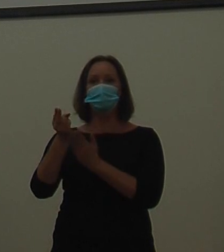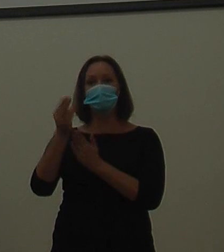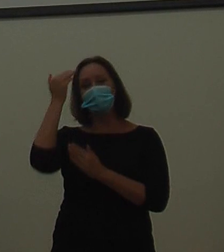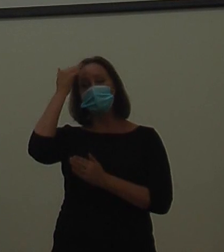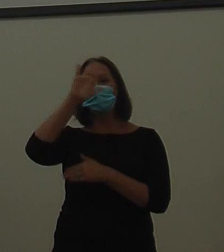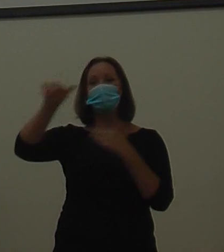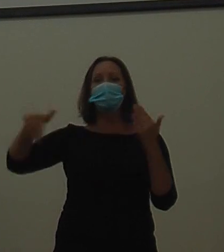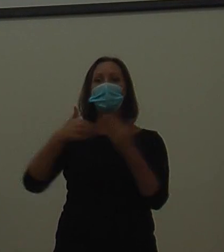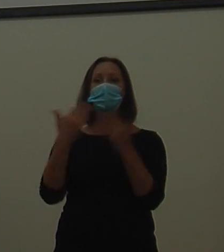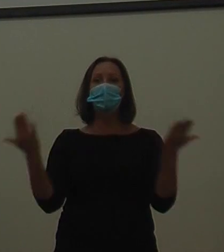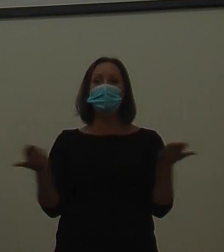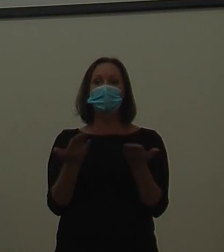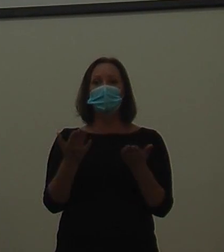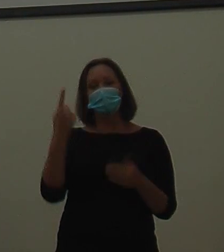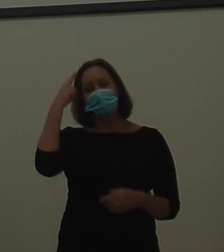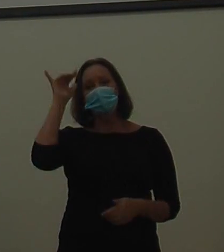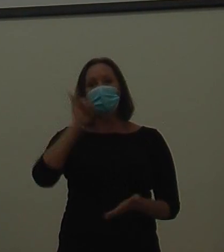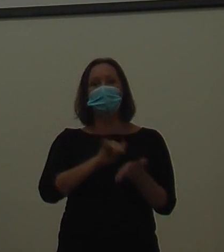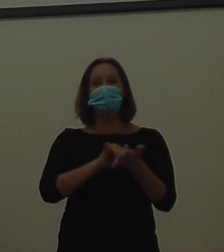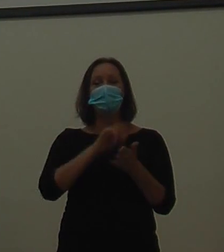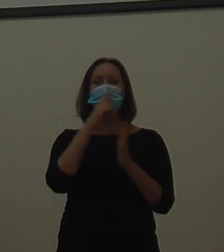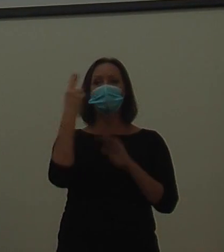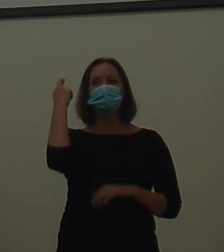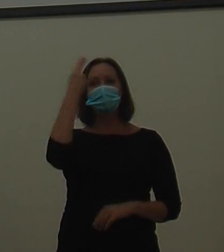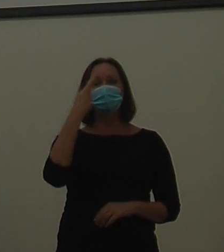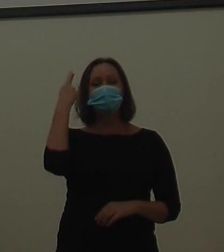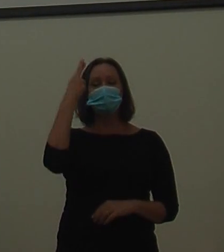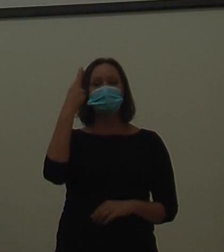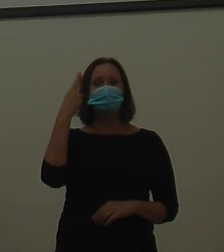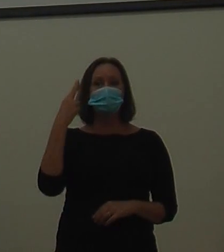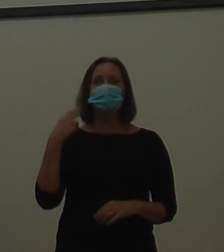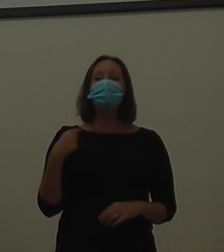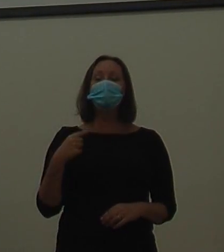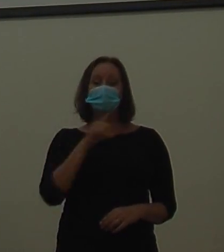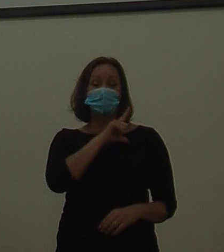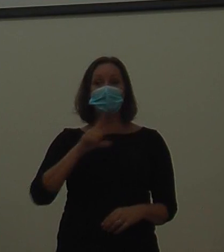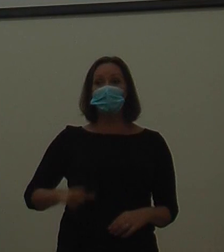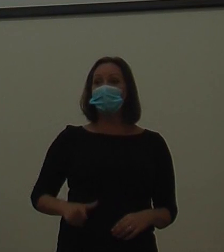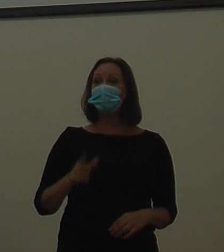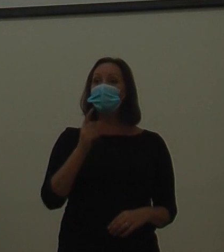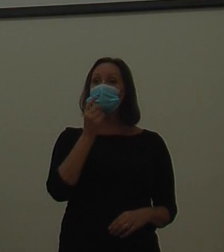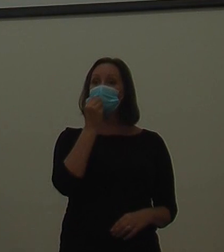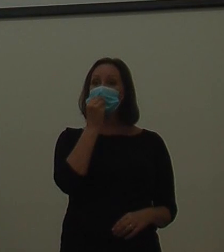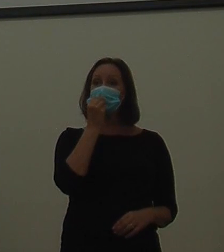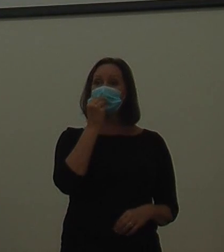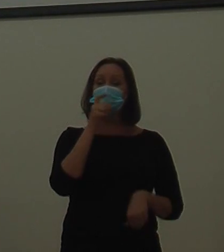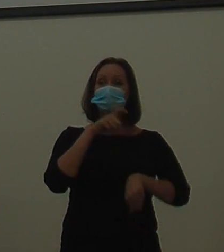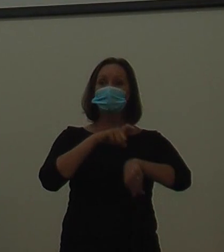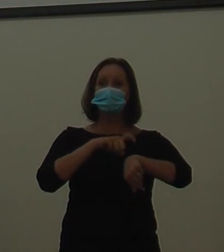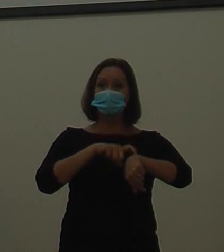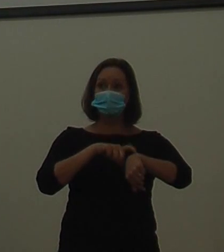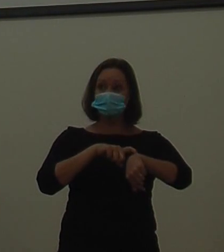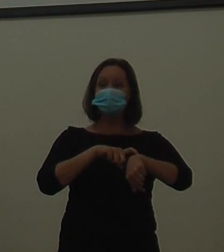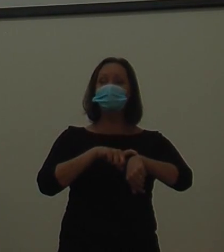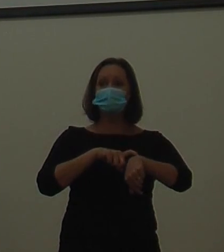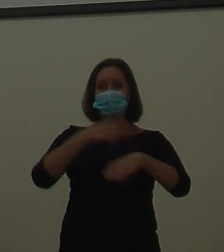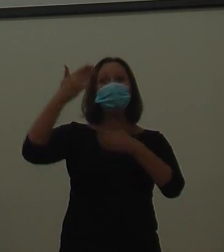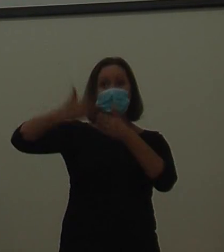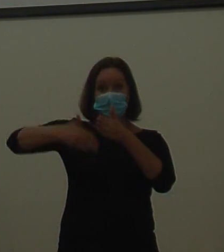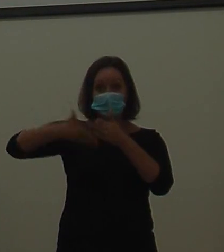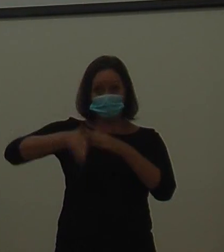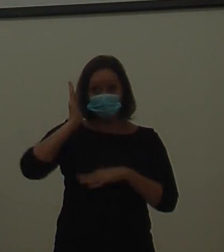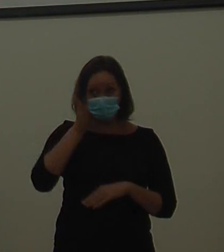that as we worship this morning, that we'll be able to do that. When we get to the Lord's Supper part of our service at the